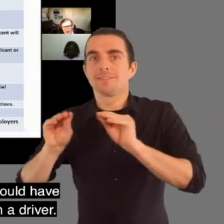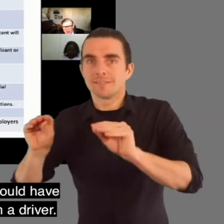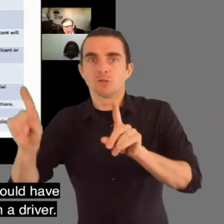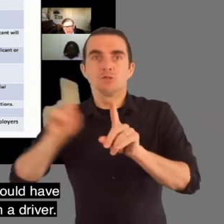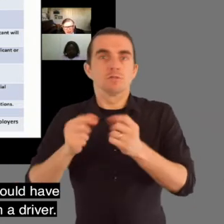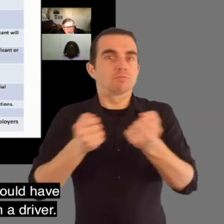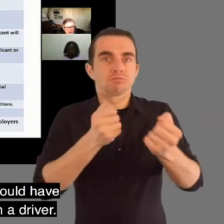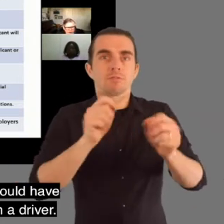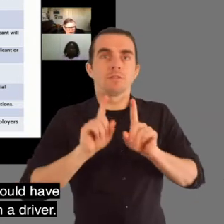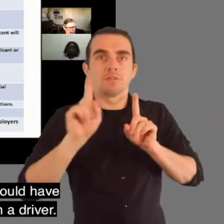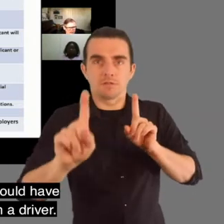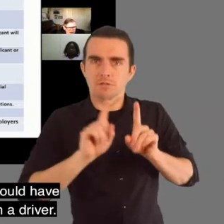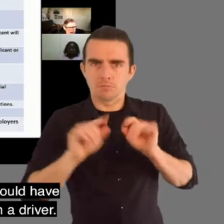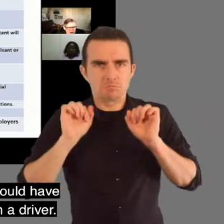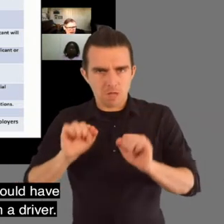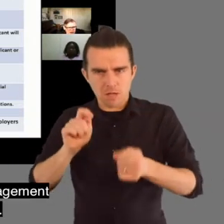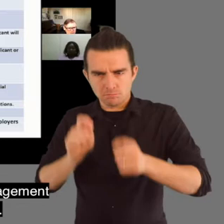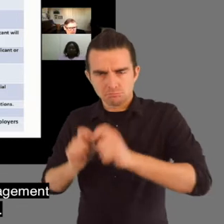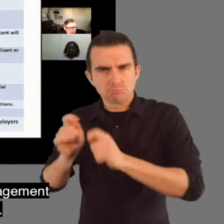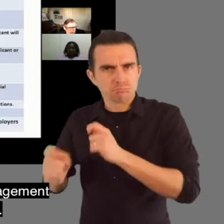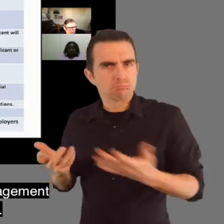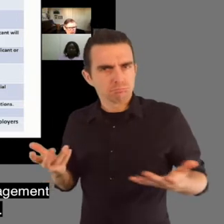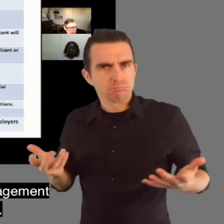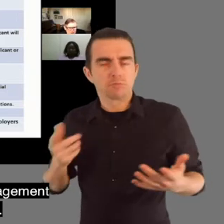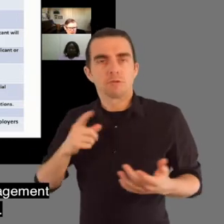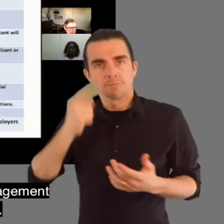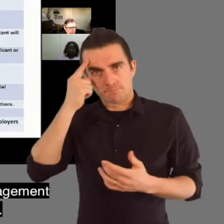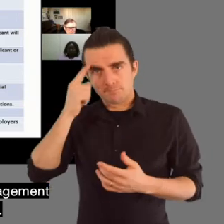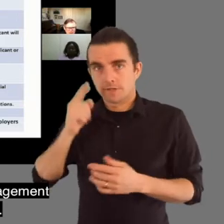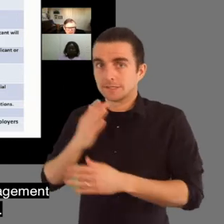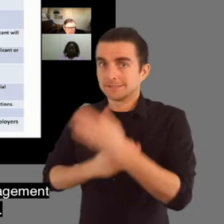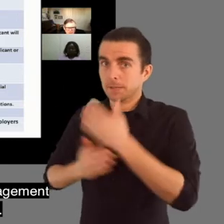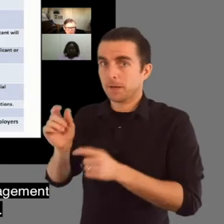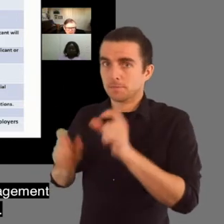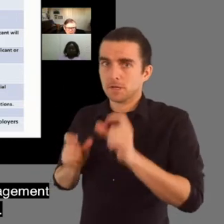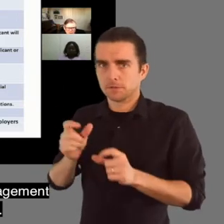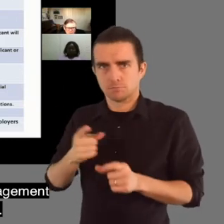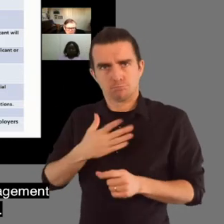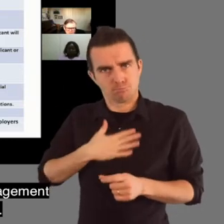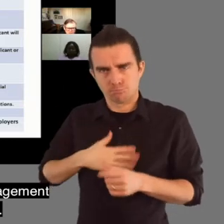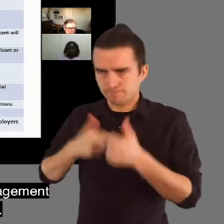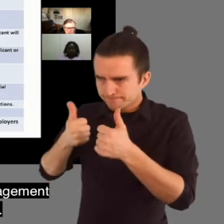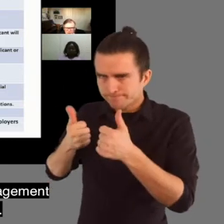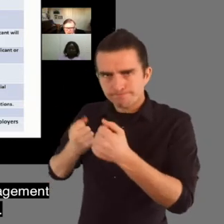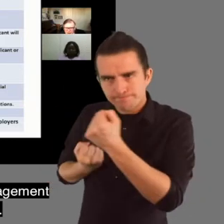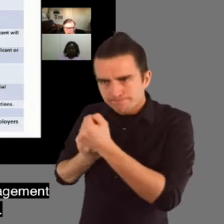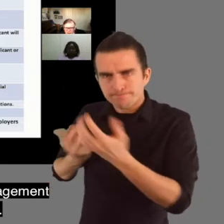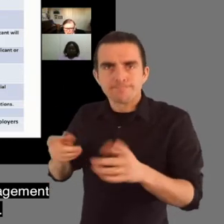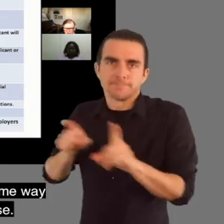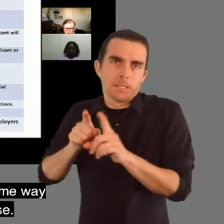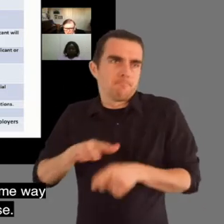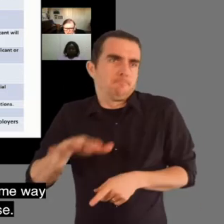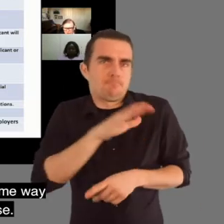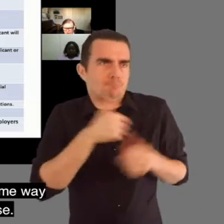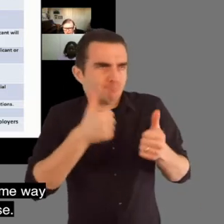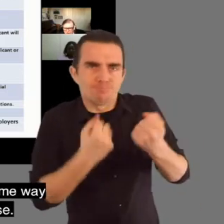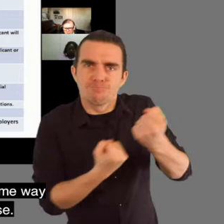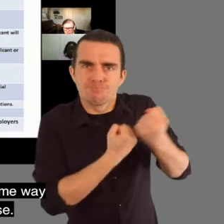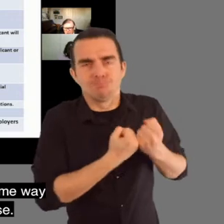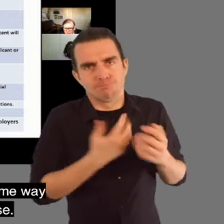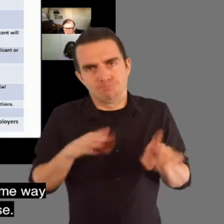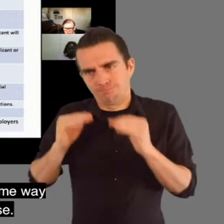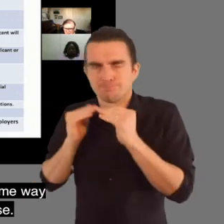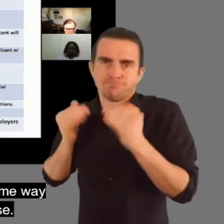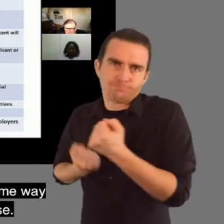actually provide them with a driver. Don't assume your current management will need special training. Do treat